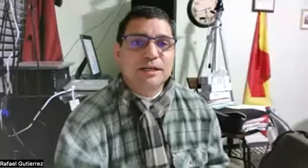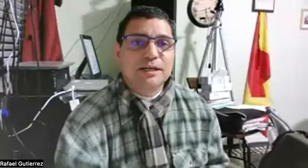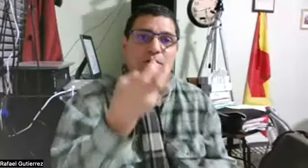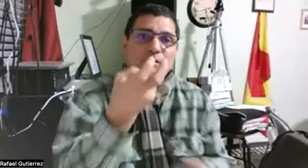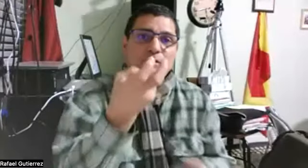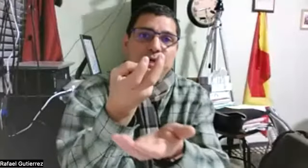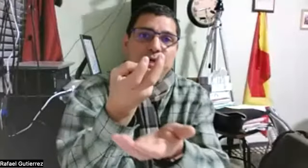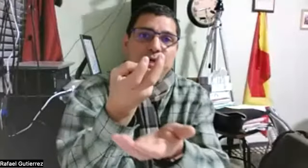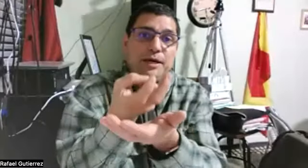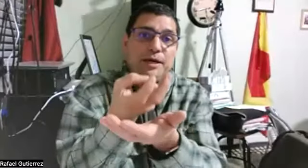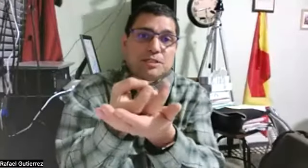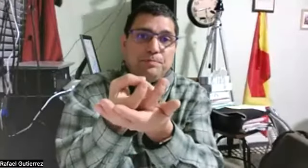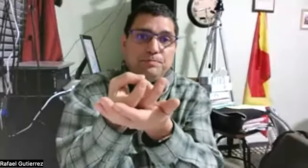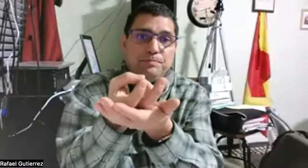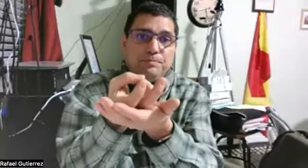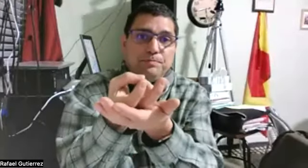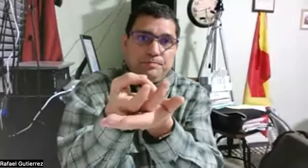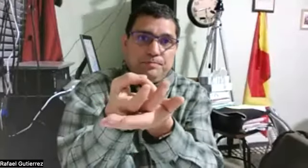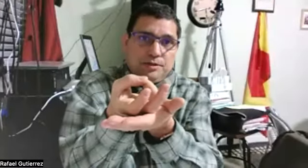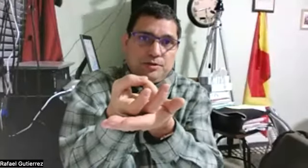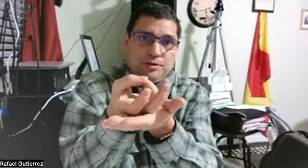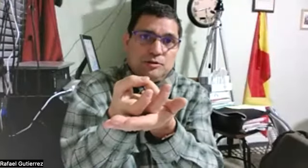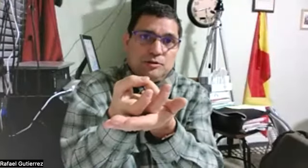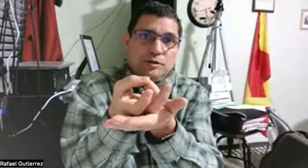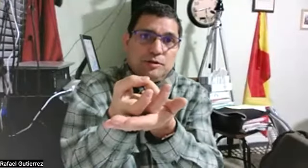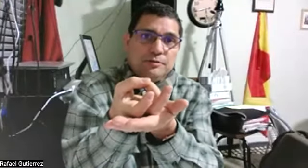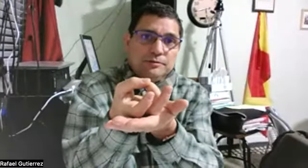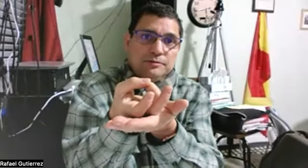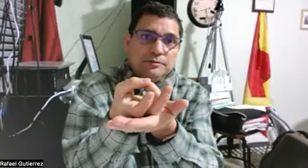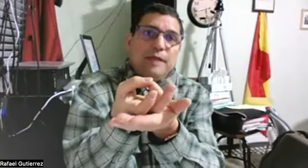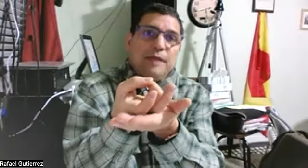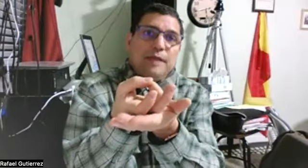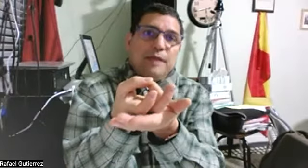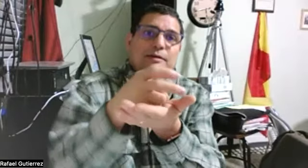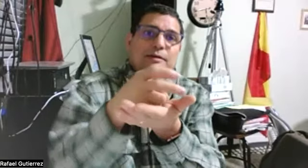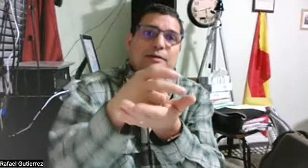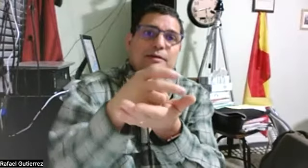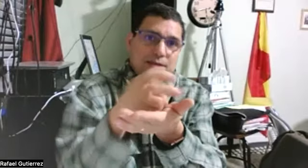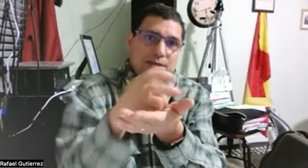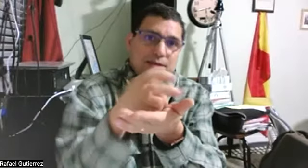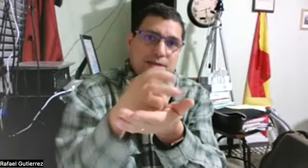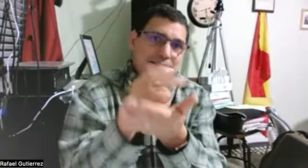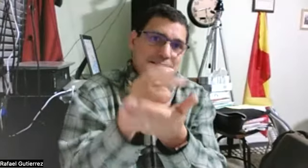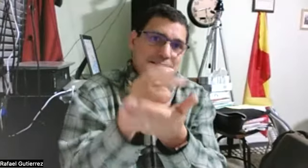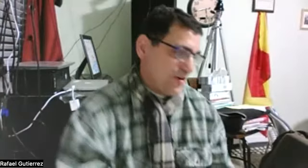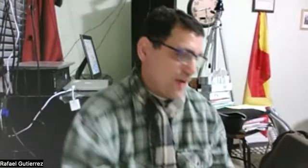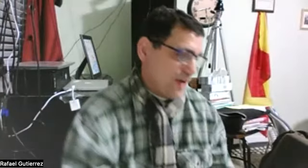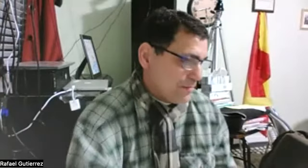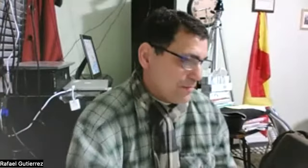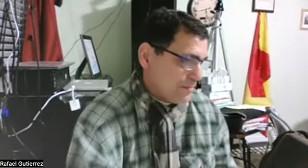No, make a sleep like yours. You lie down there and then you move it. And okay.